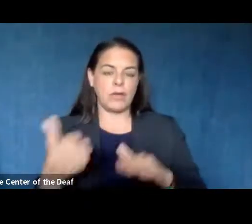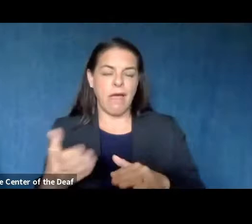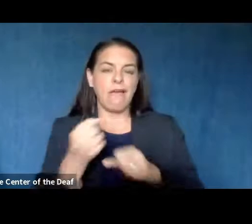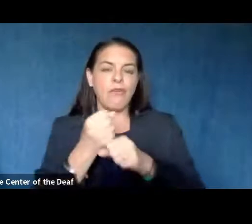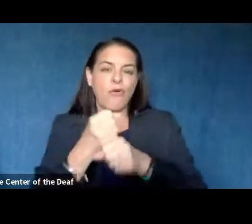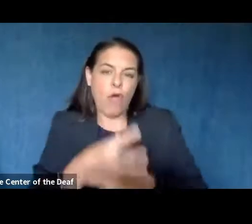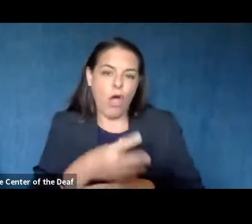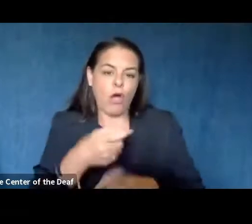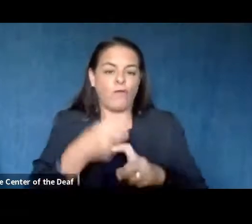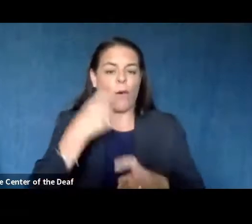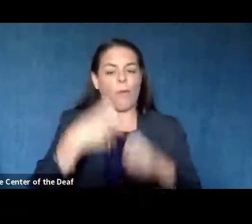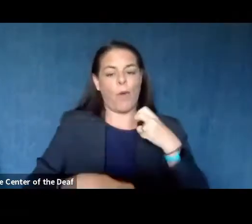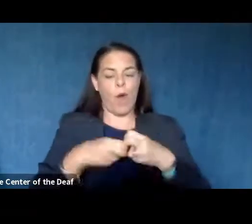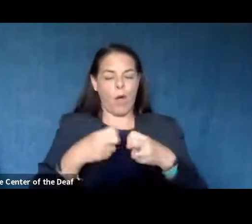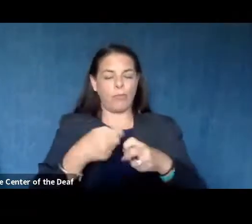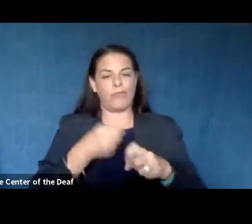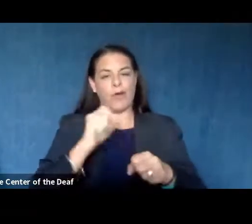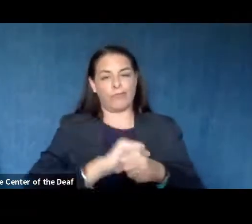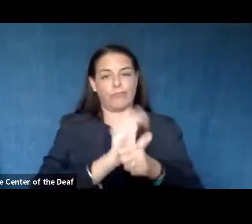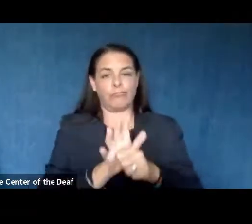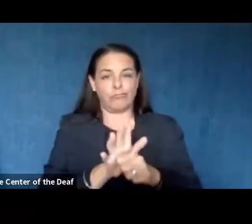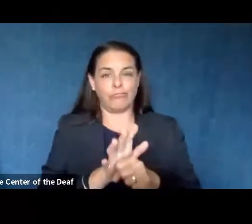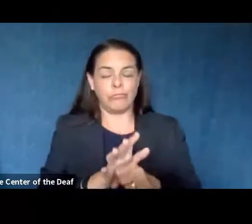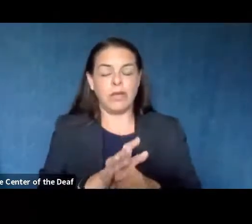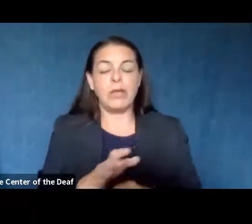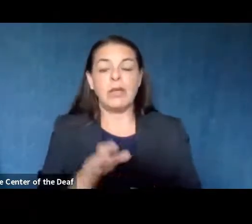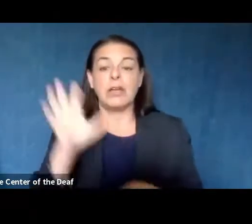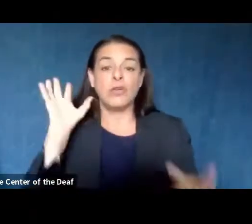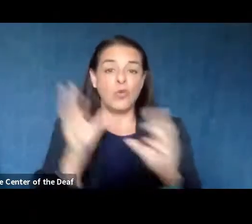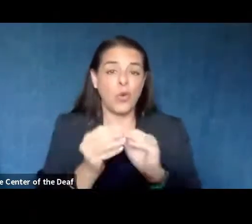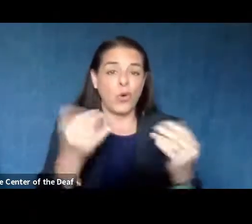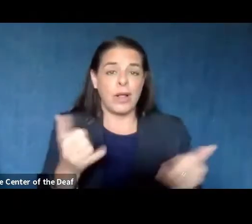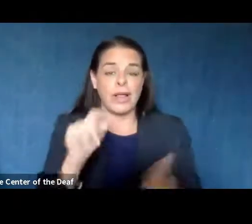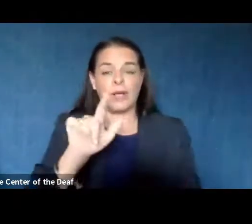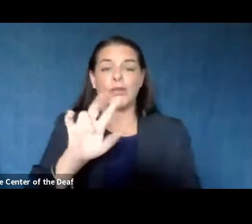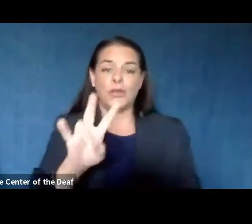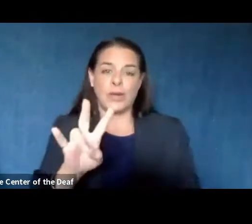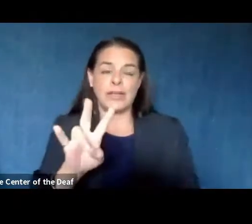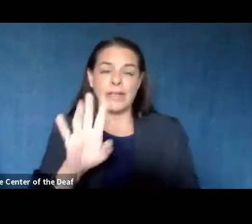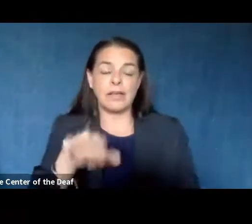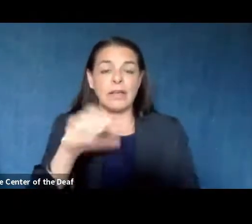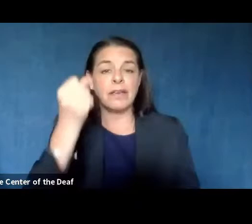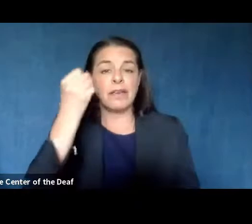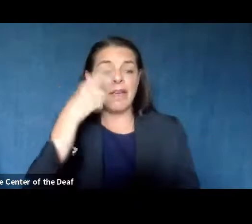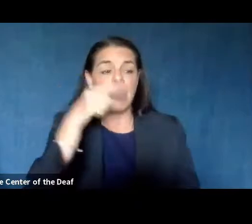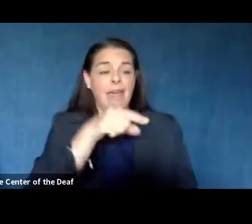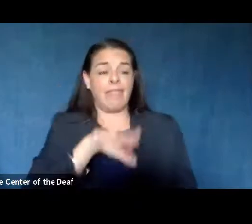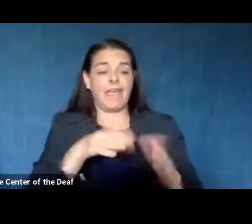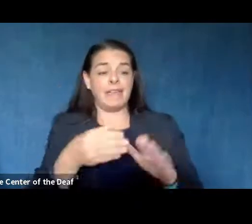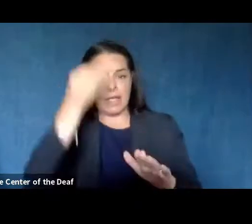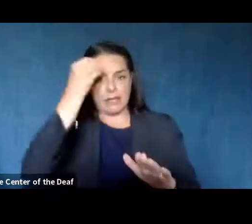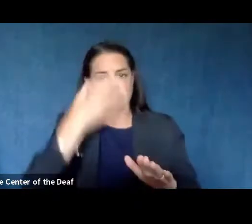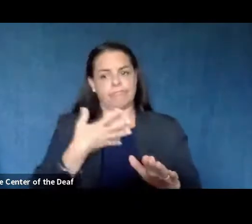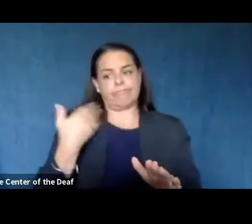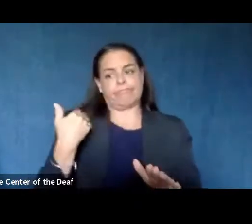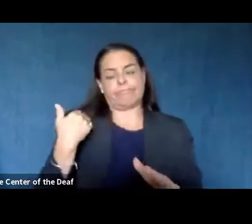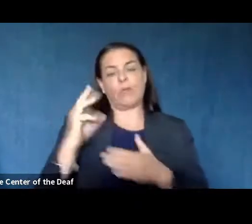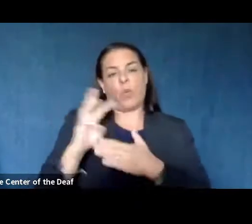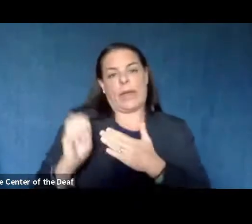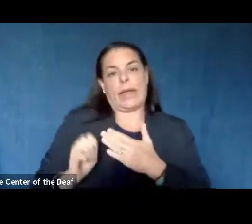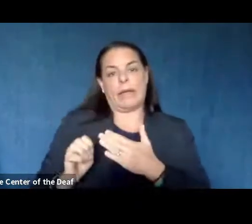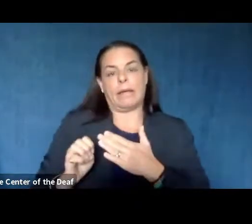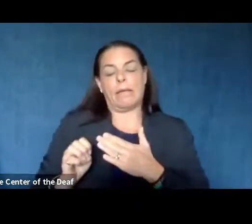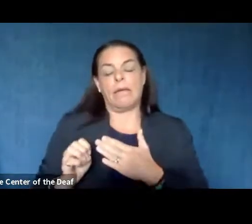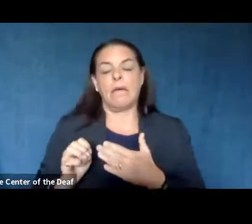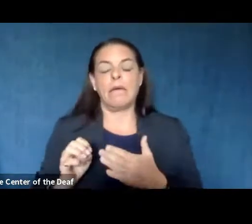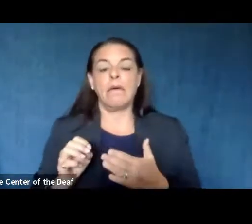from COVID-19, bringing our total to 27. We do want to clarify that this death was reported to us over the weekend. Of the